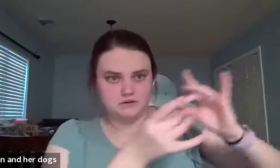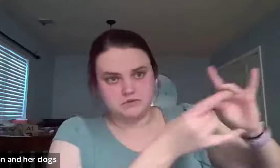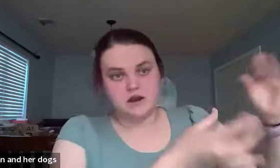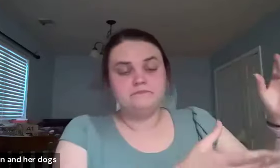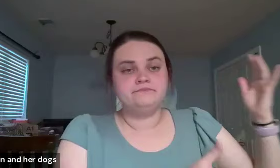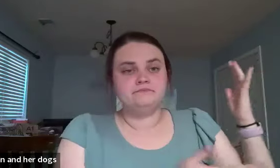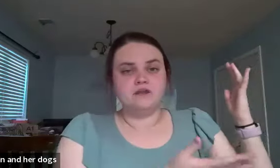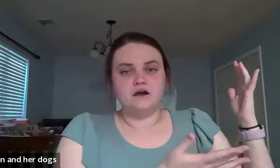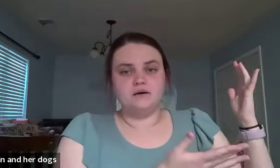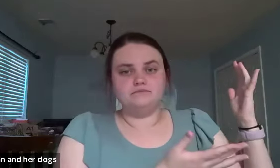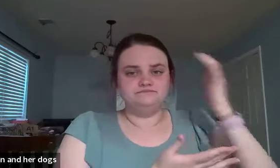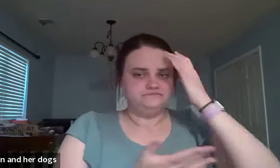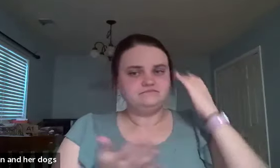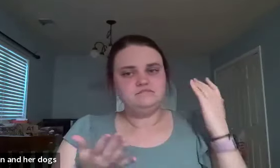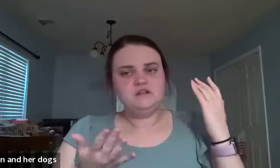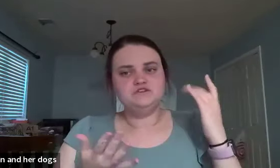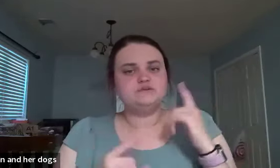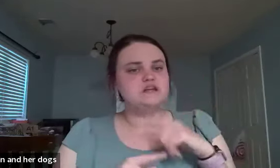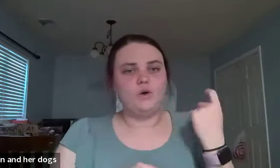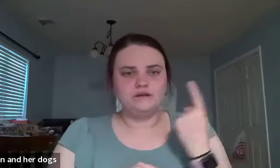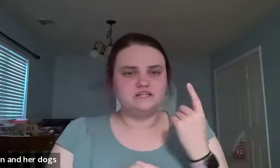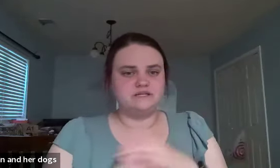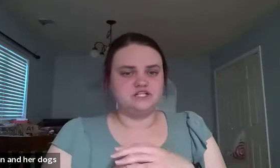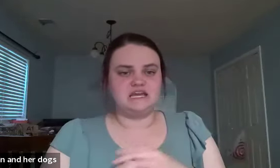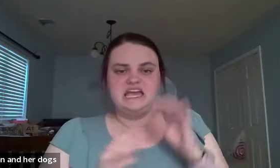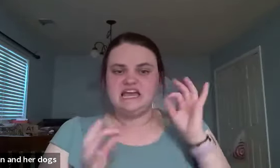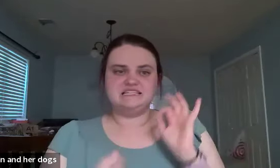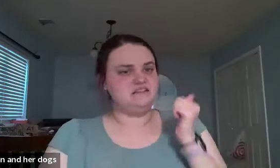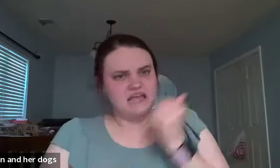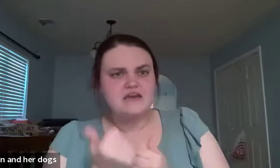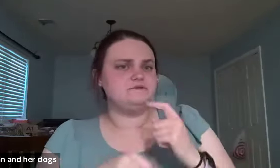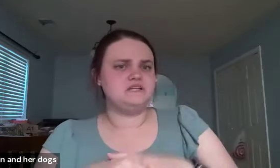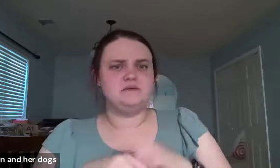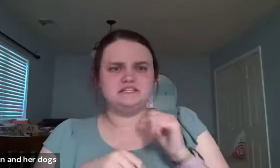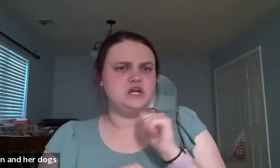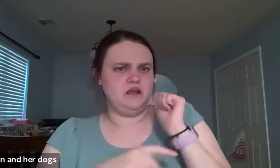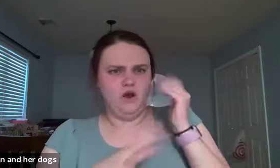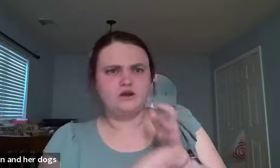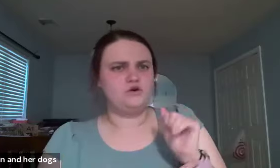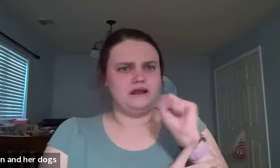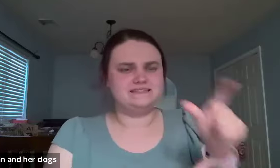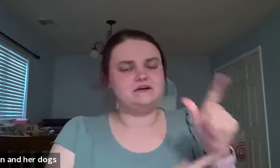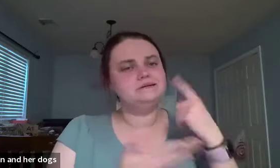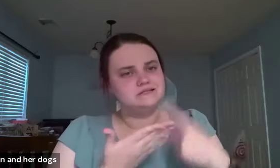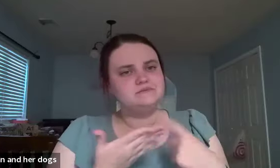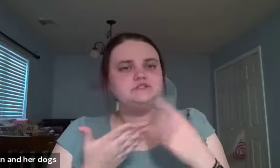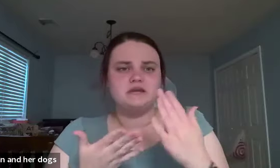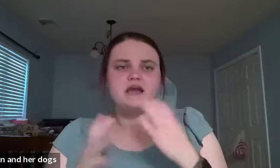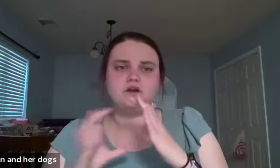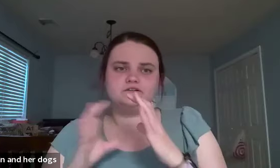blah, blah, blah. So it's not always going to be just like exactly every time. It's going to be hardcore ASL. Sometimes you may have